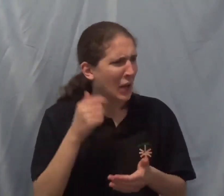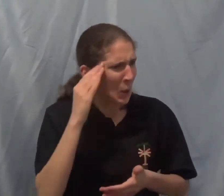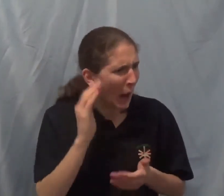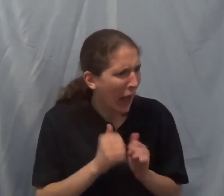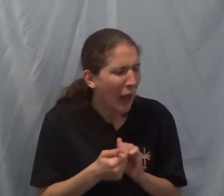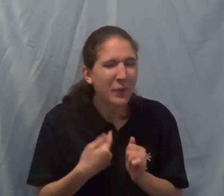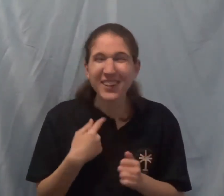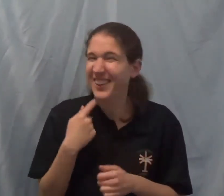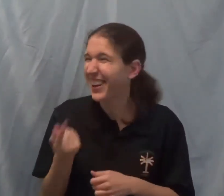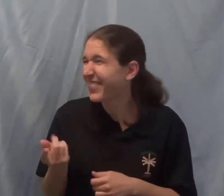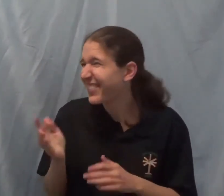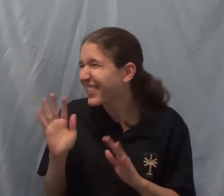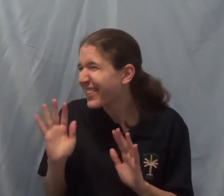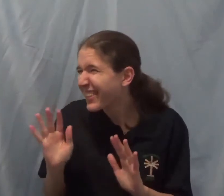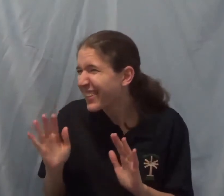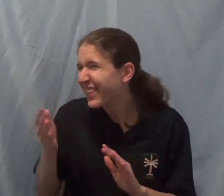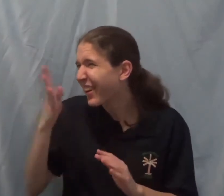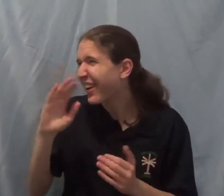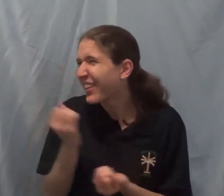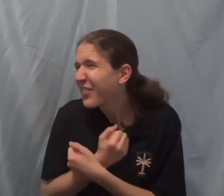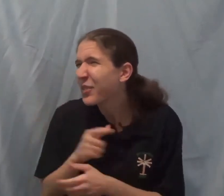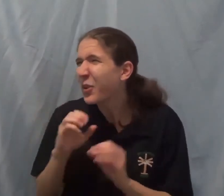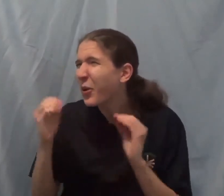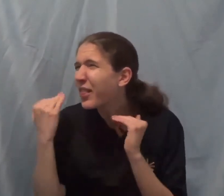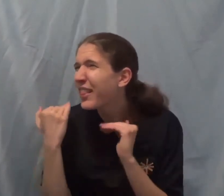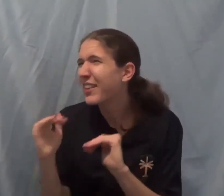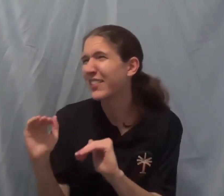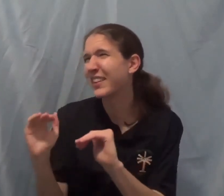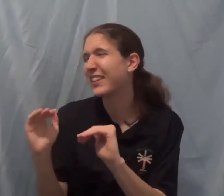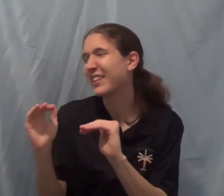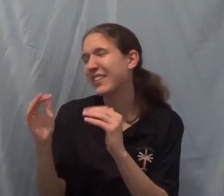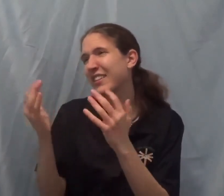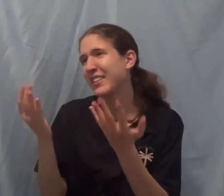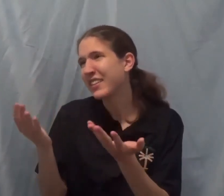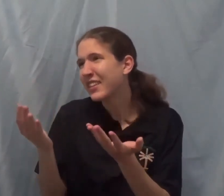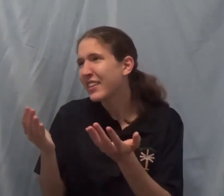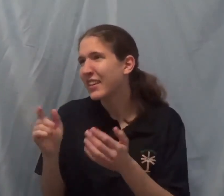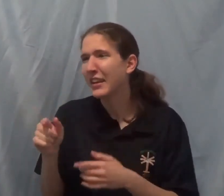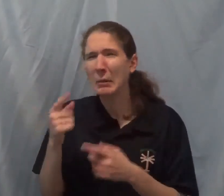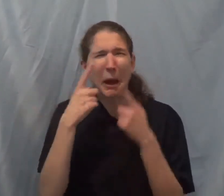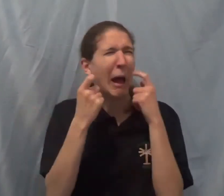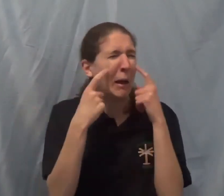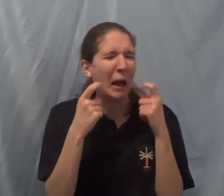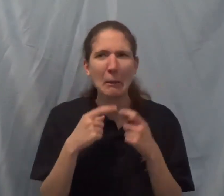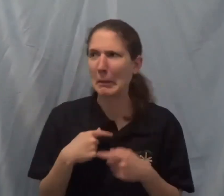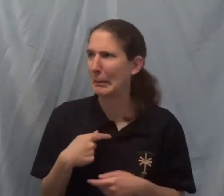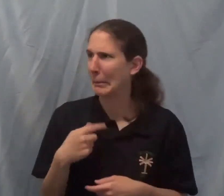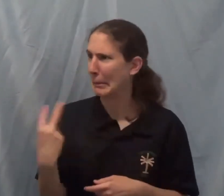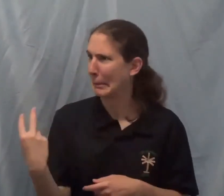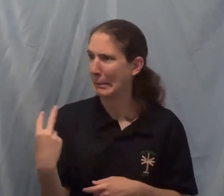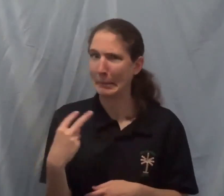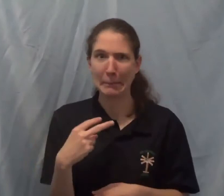have. And the guy started to cry right out there. I said, man, there goes my business. You know, it's going to be my neck because he started to